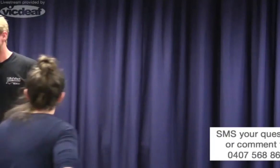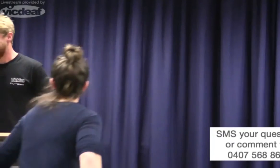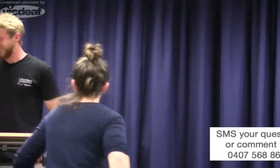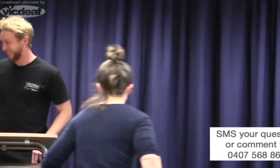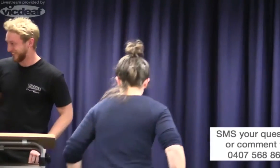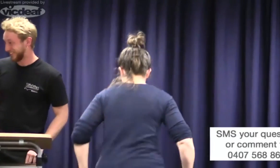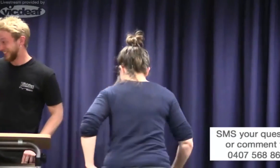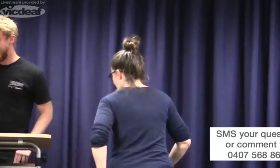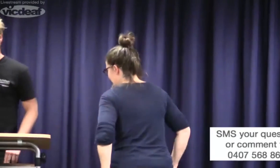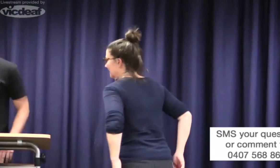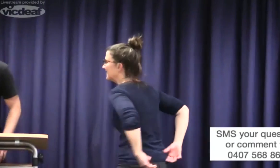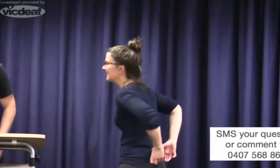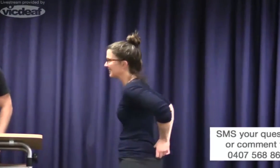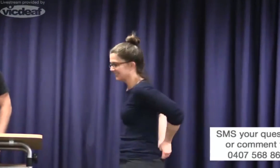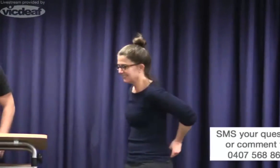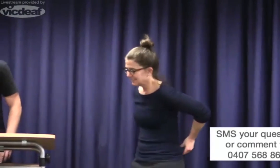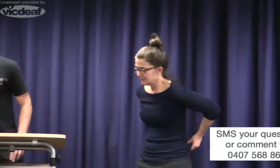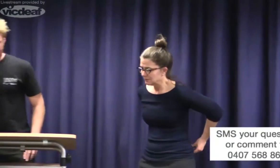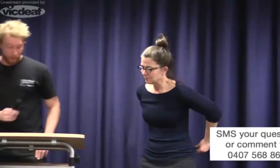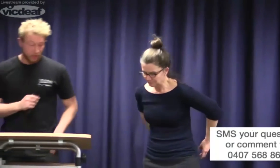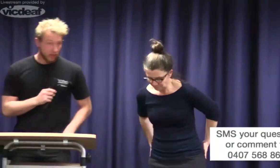My sign language isn't that hot, so I'm going to speak.